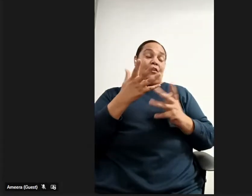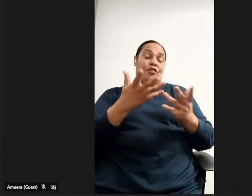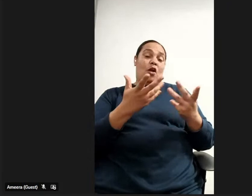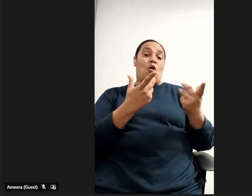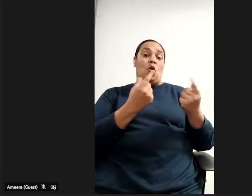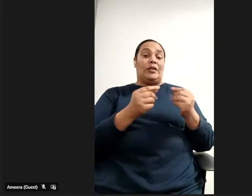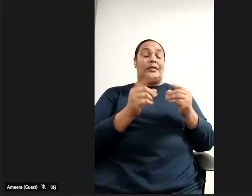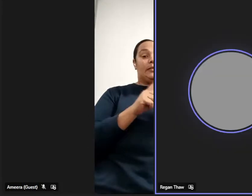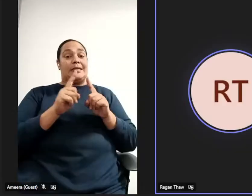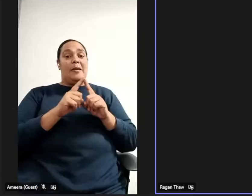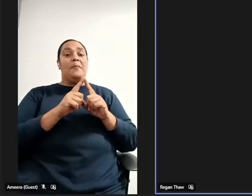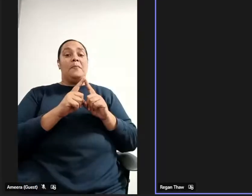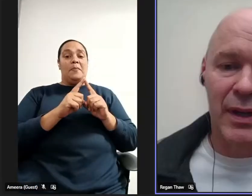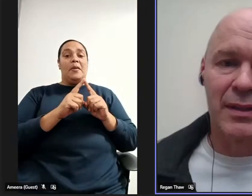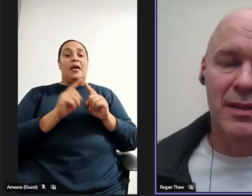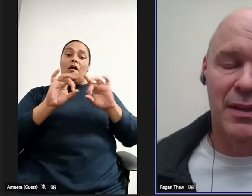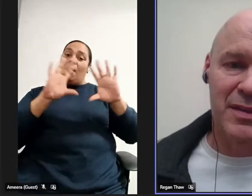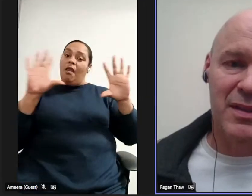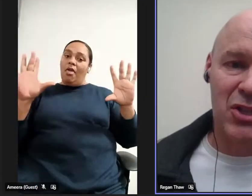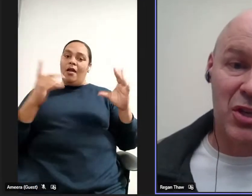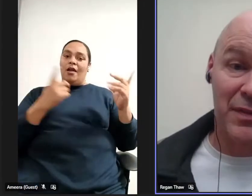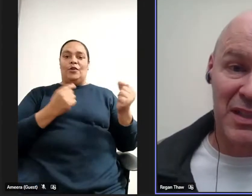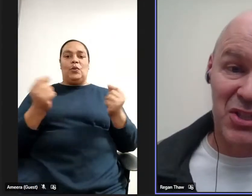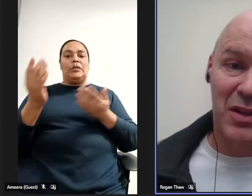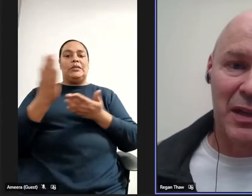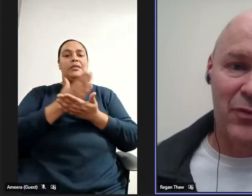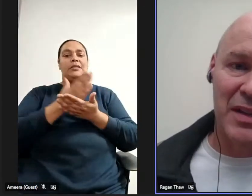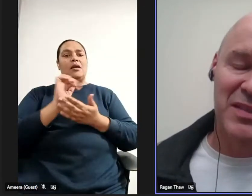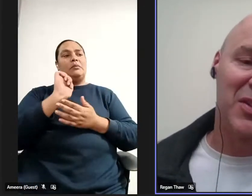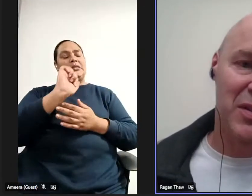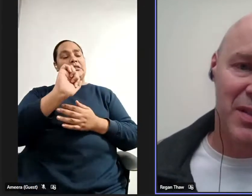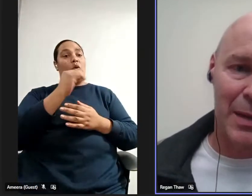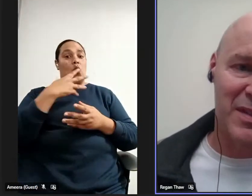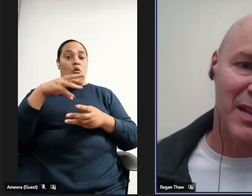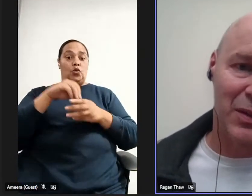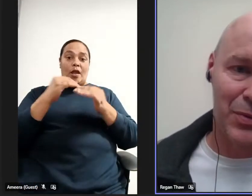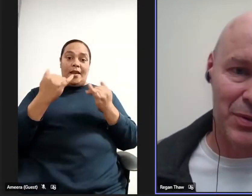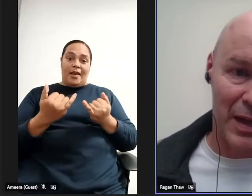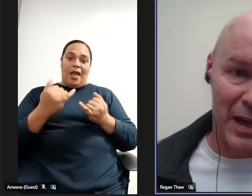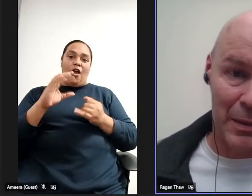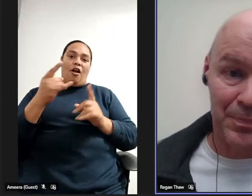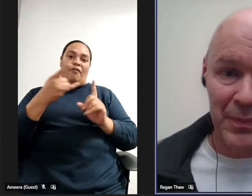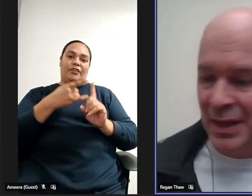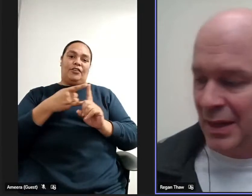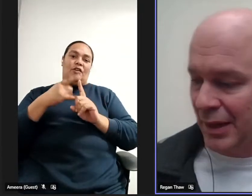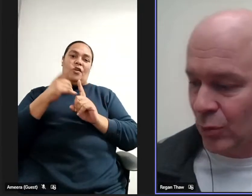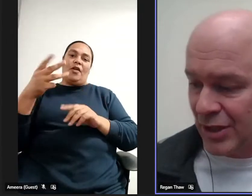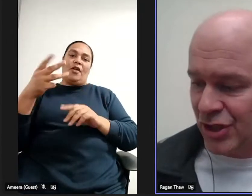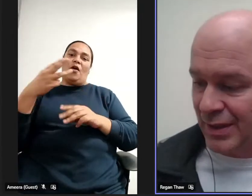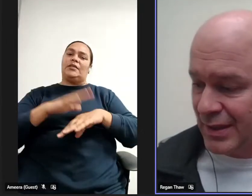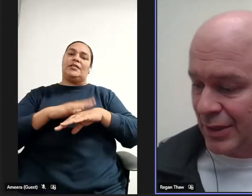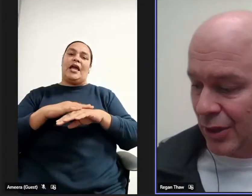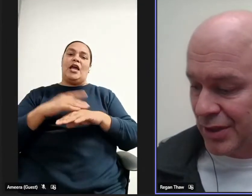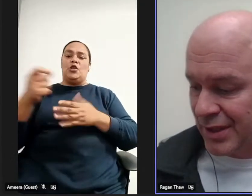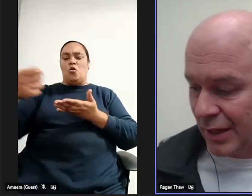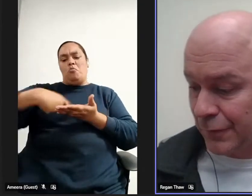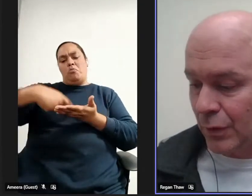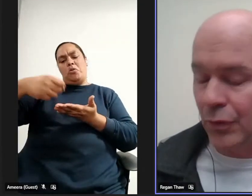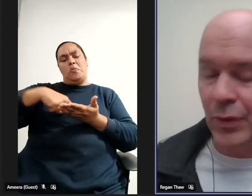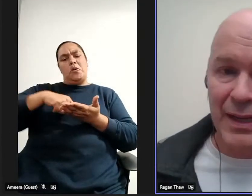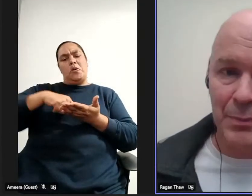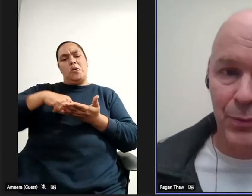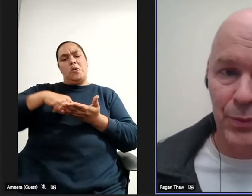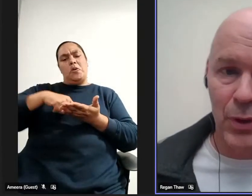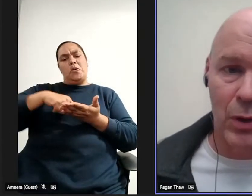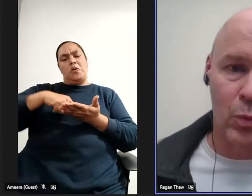clear that some of those who've joined this edition of the Digicon, they've wasted no time in sending through their questions. I note a